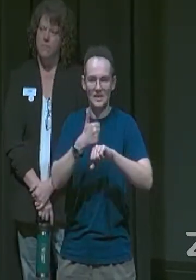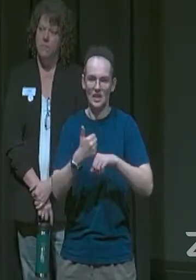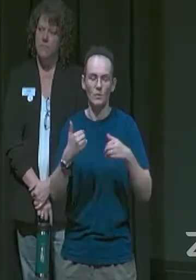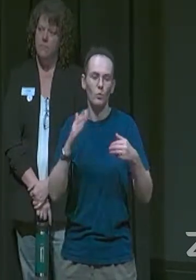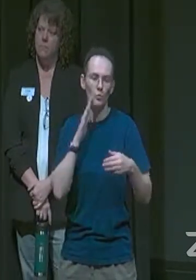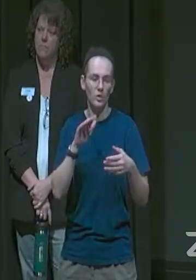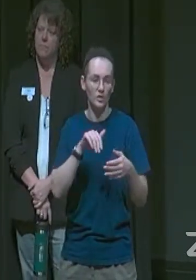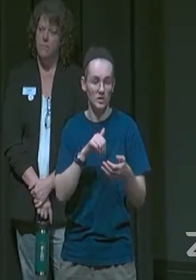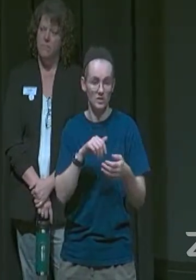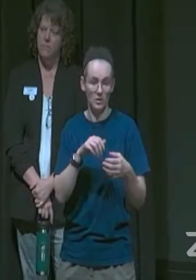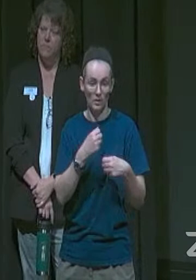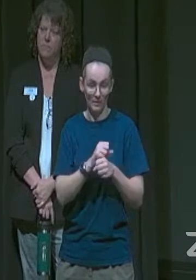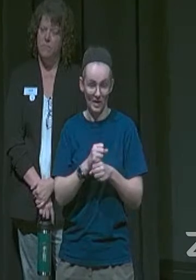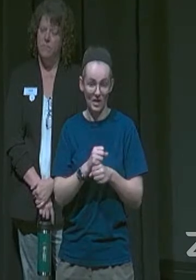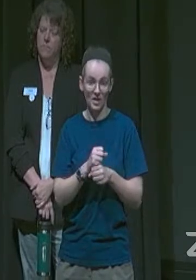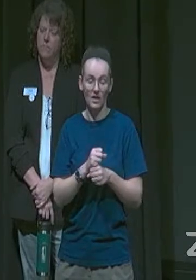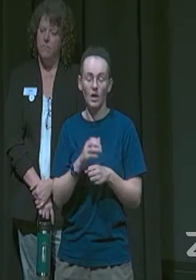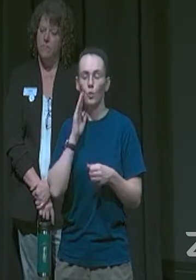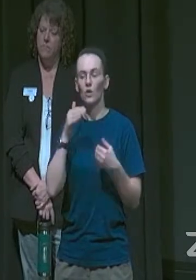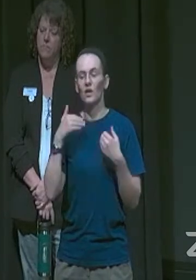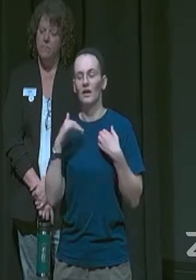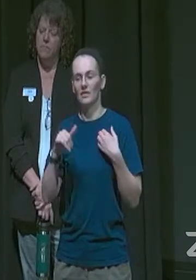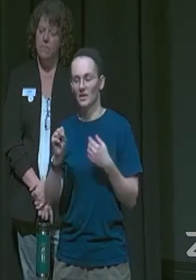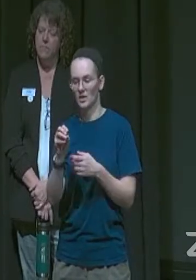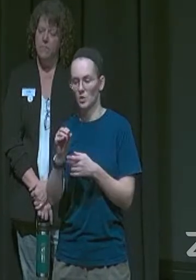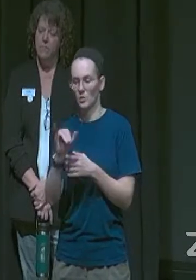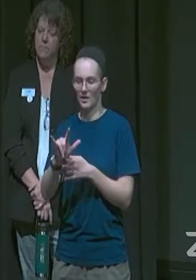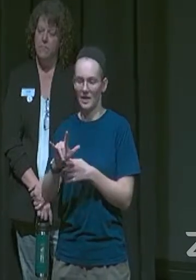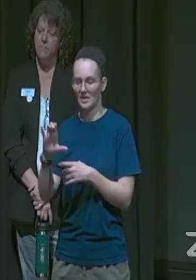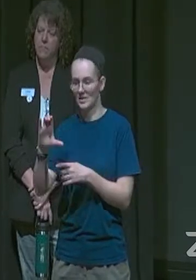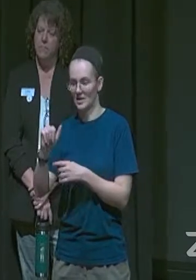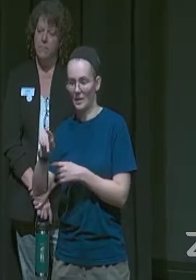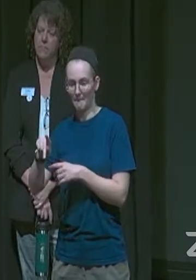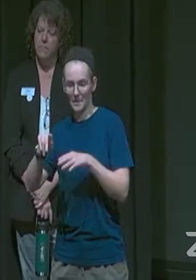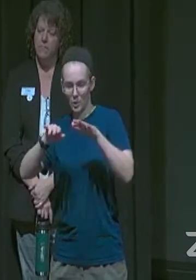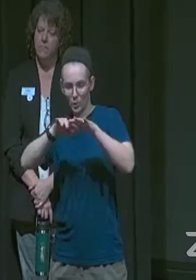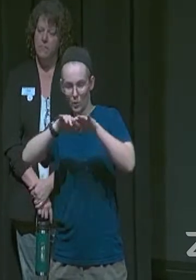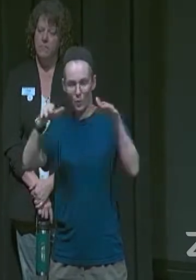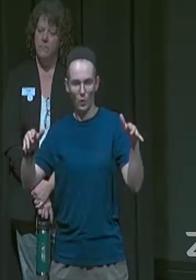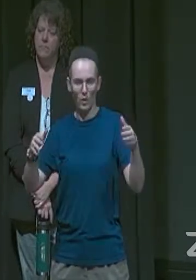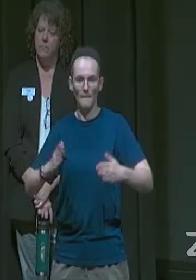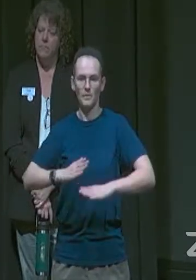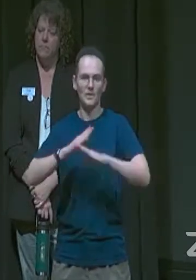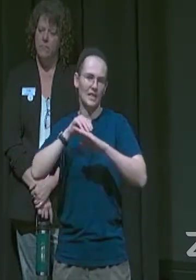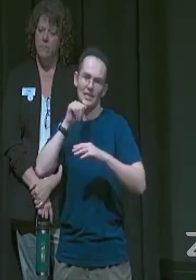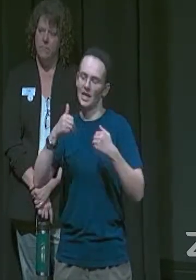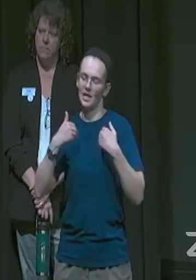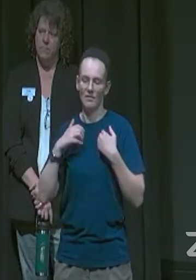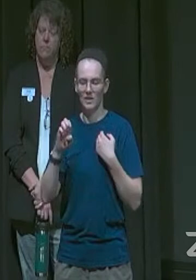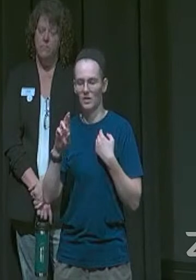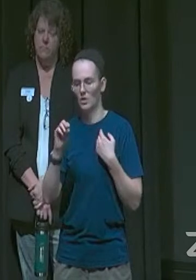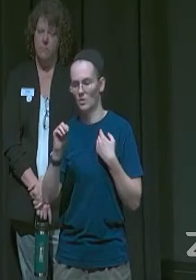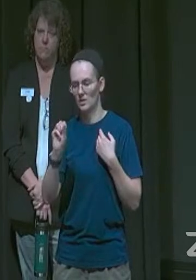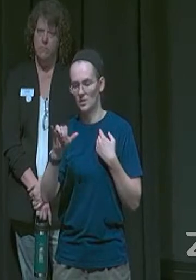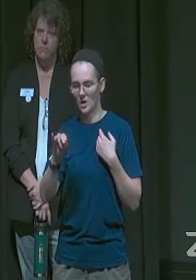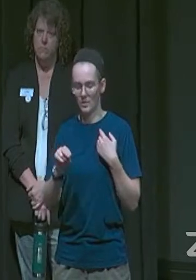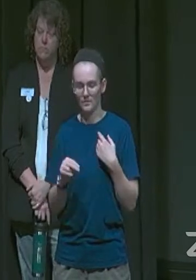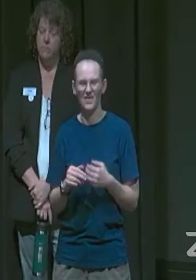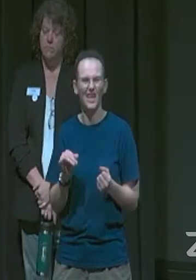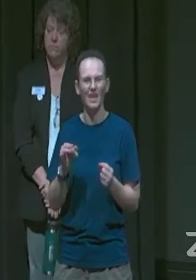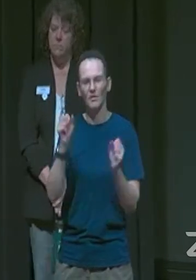creating, and it will have that soil cap that will be protected against erosion. So if you think of